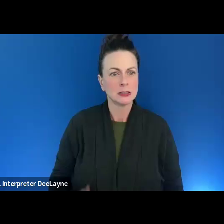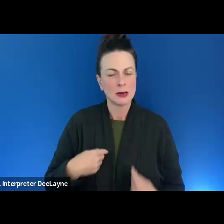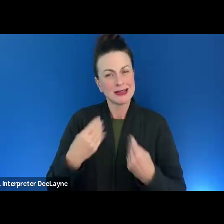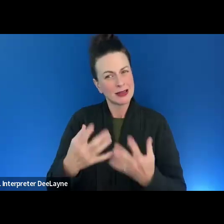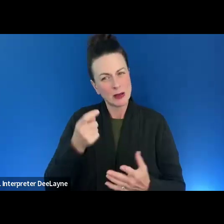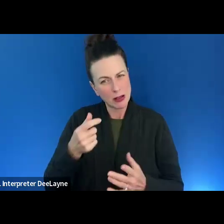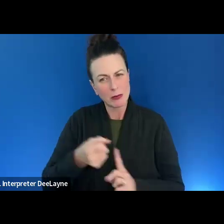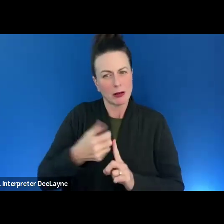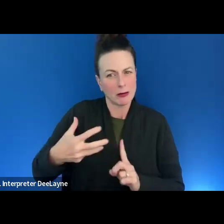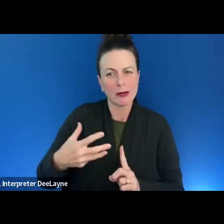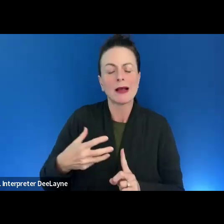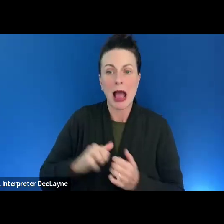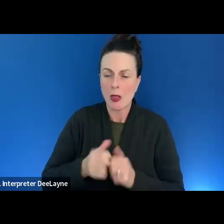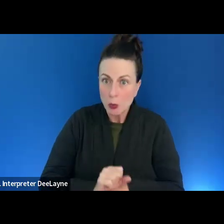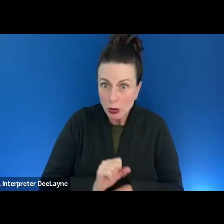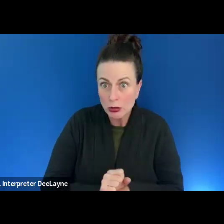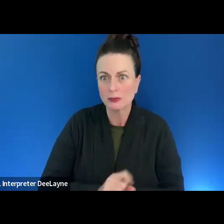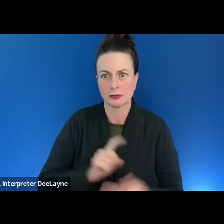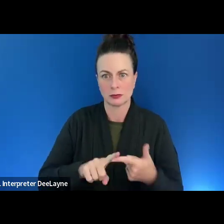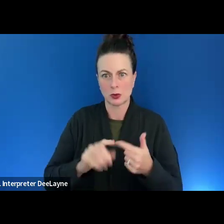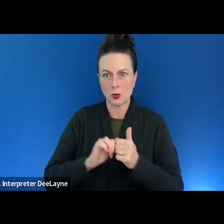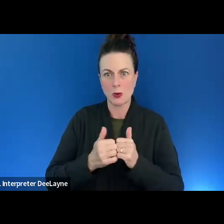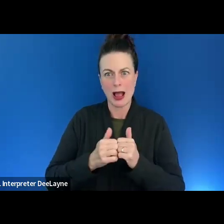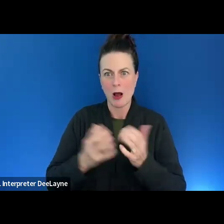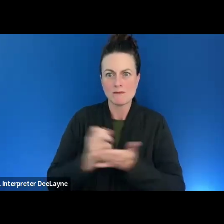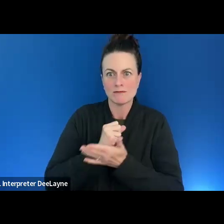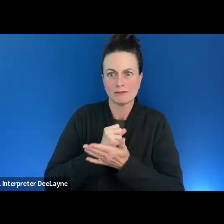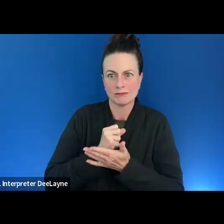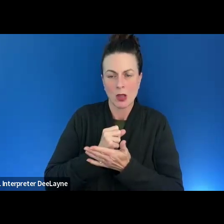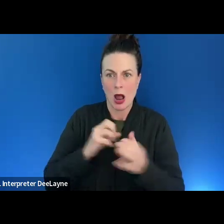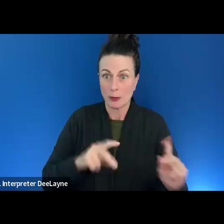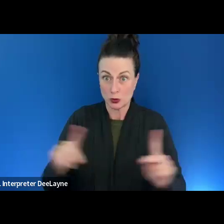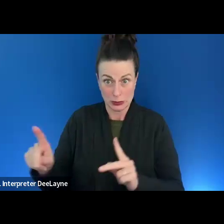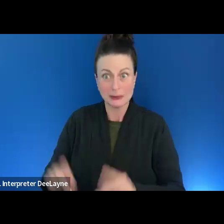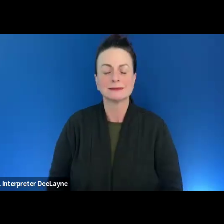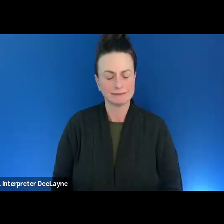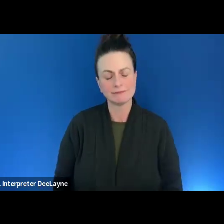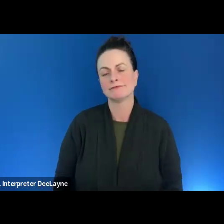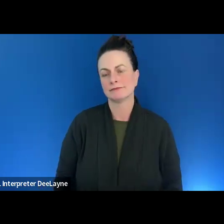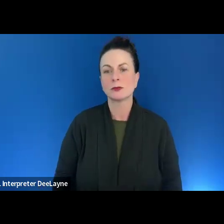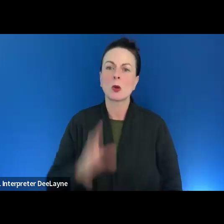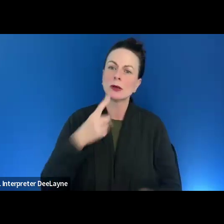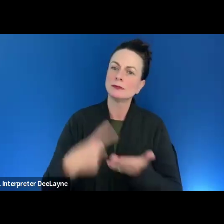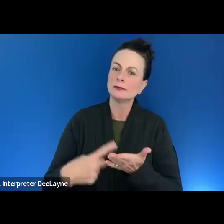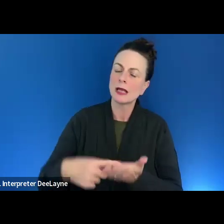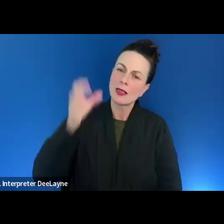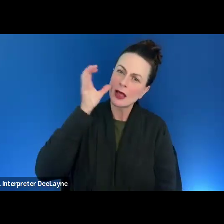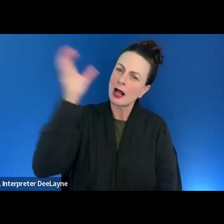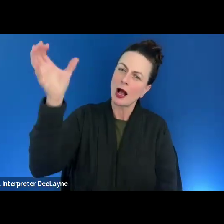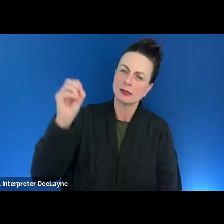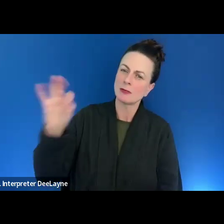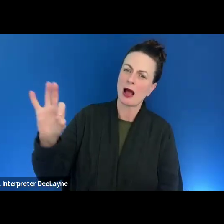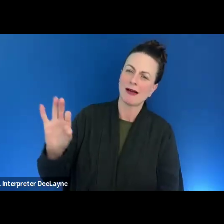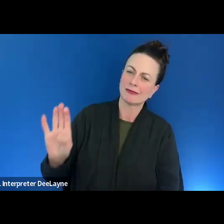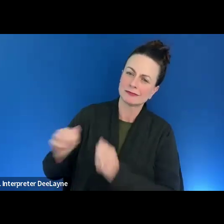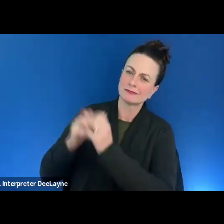of insight as to how they work and what you can do to maximize those opportunities. We'll talk a little bit about the concept of the